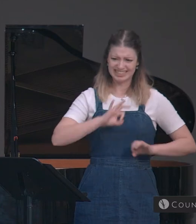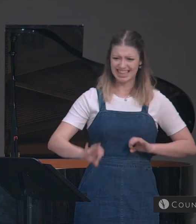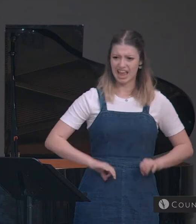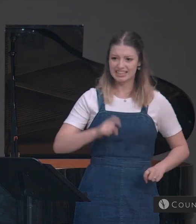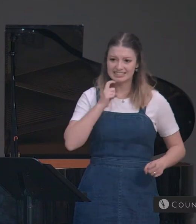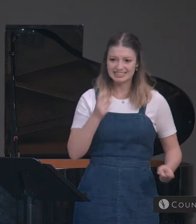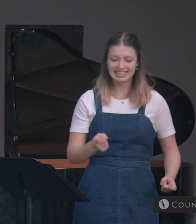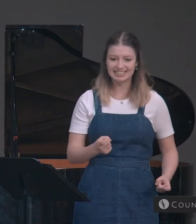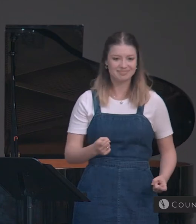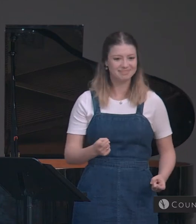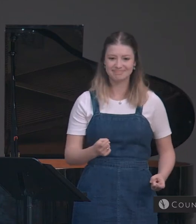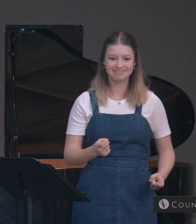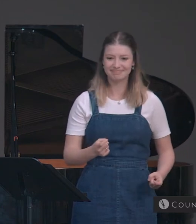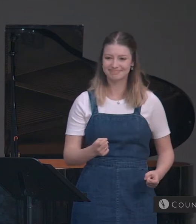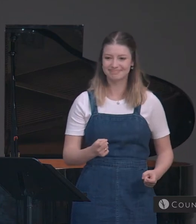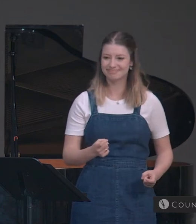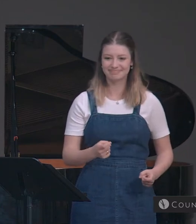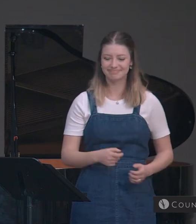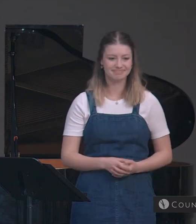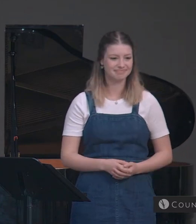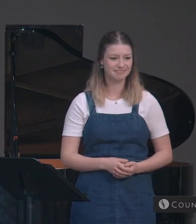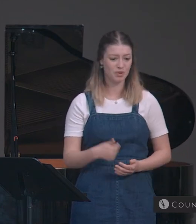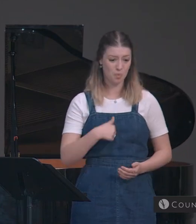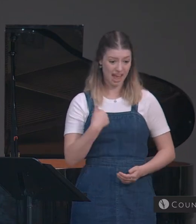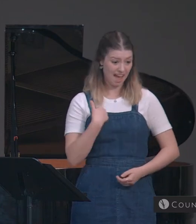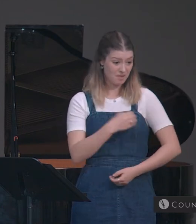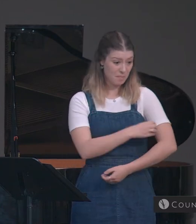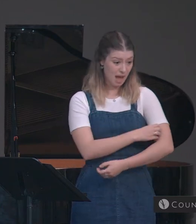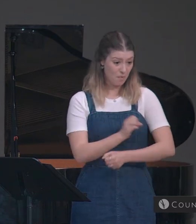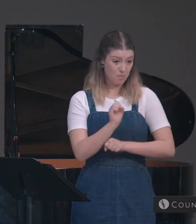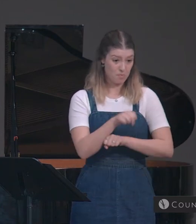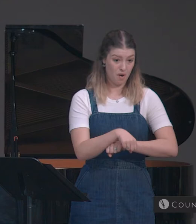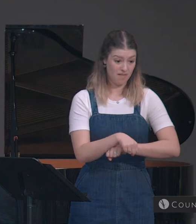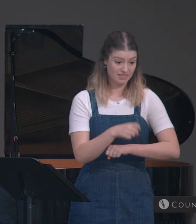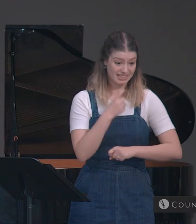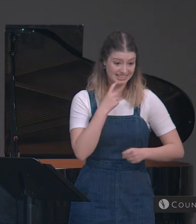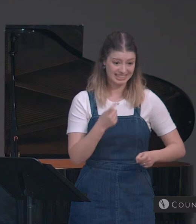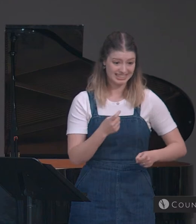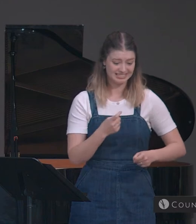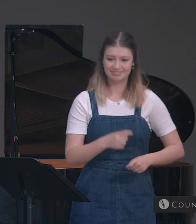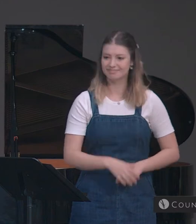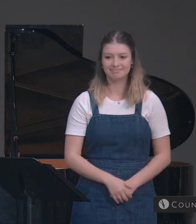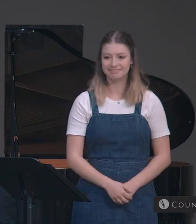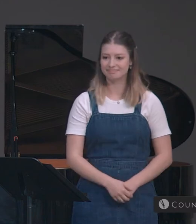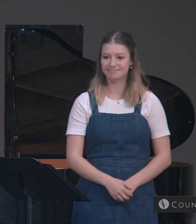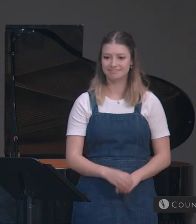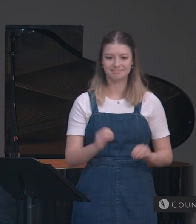away. You and I are powerless to remove the filth of our sin.